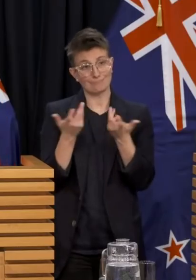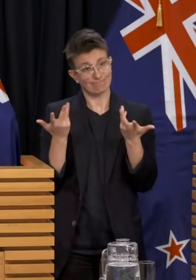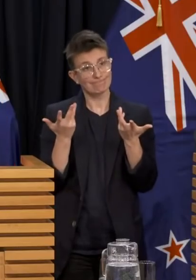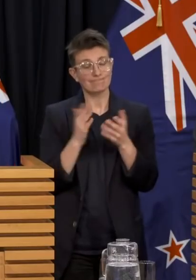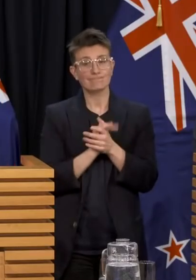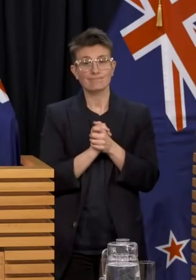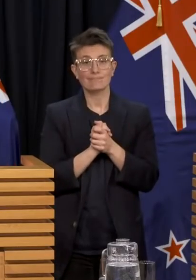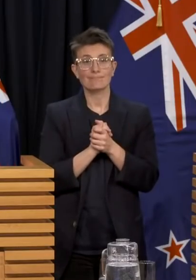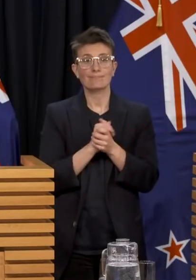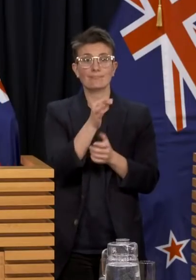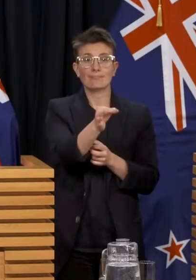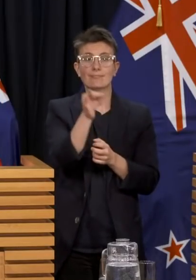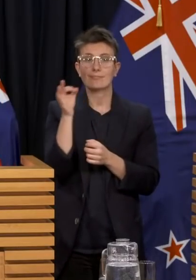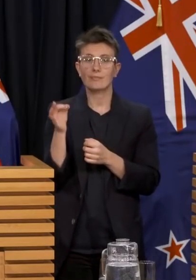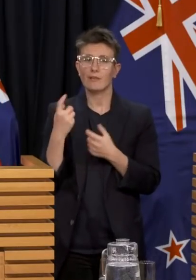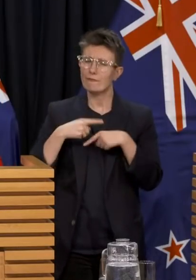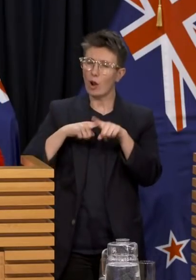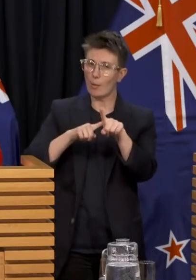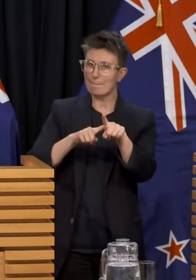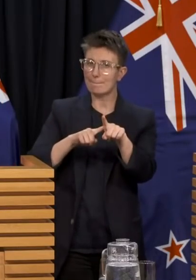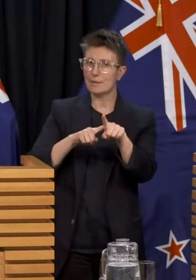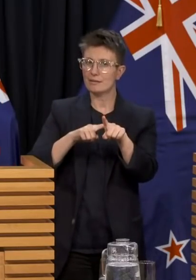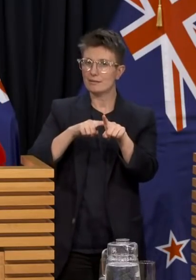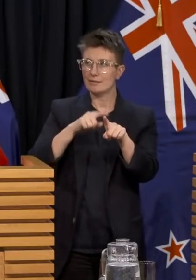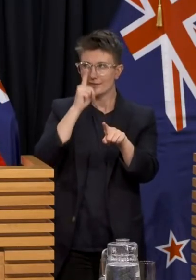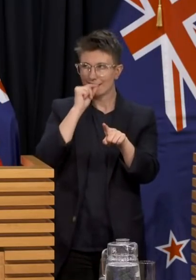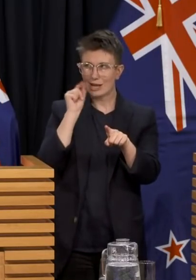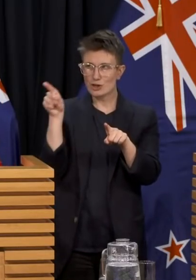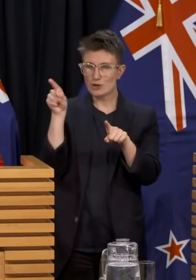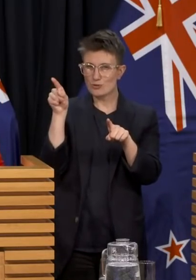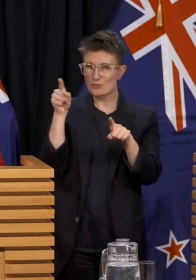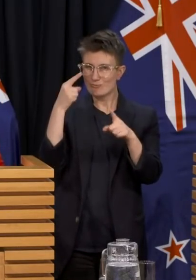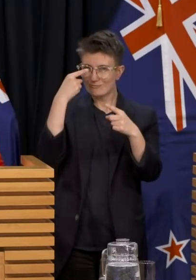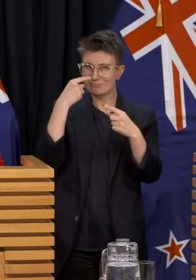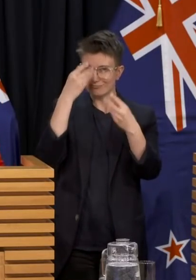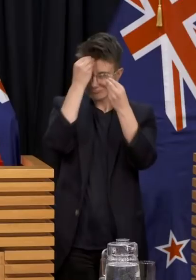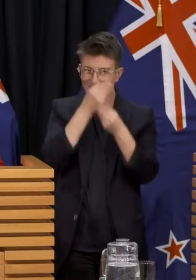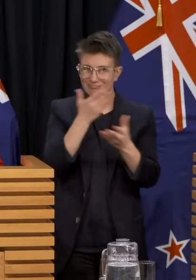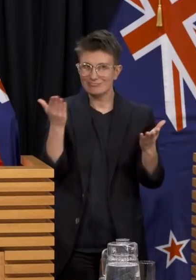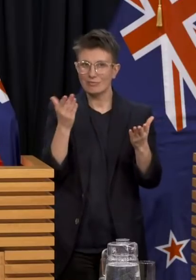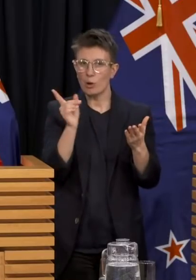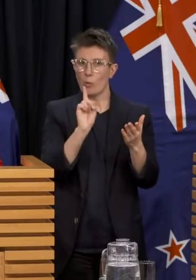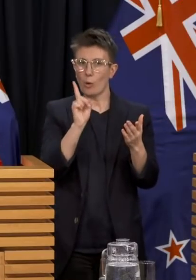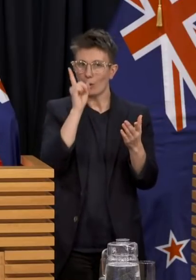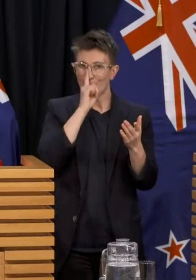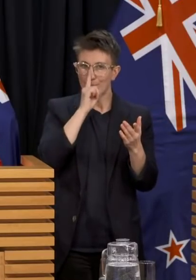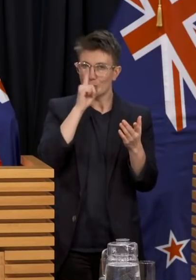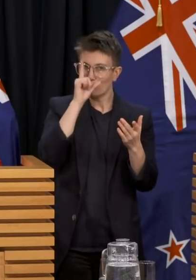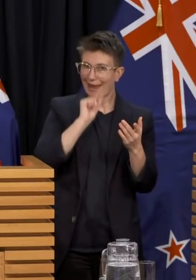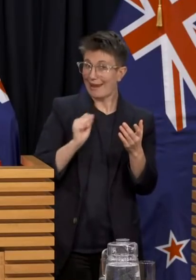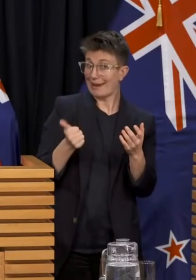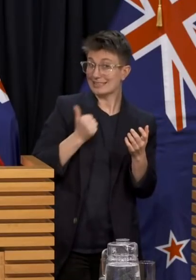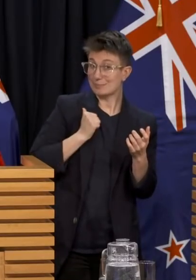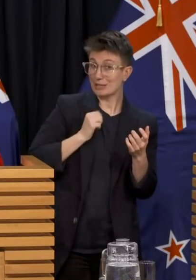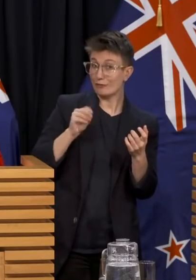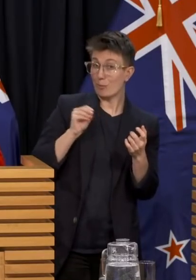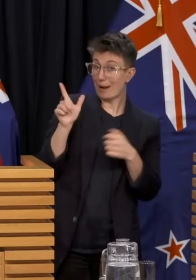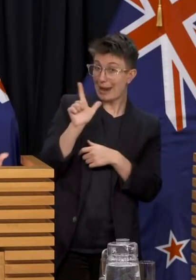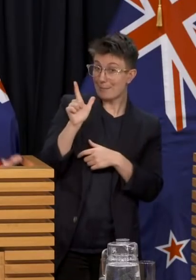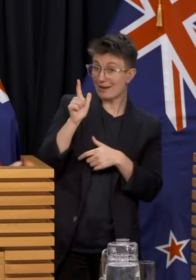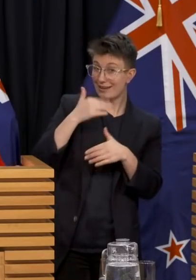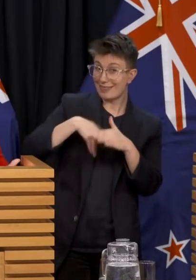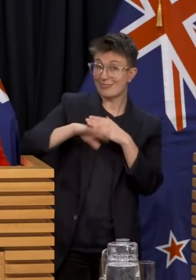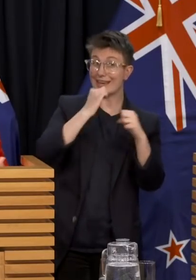Just following on from that, can you just give people an idea of what they can expect from Labour on the campaign trail in the next few weeks? Yeah,